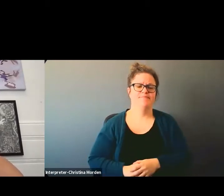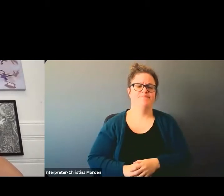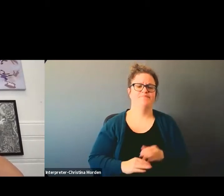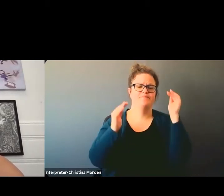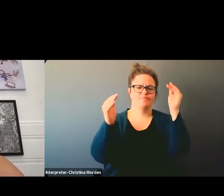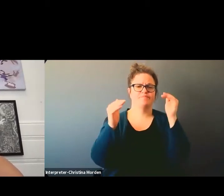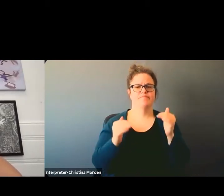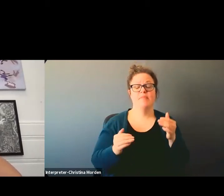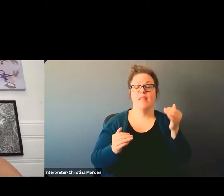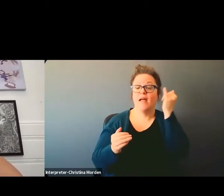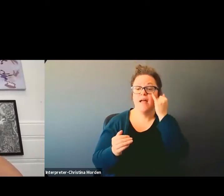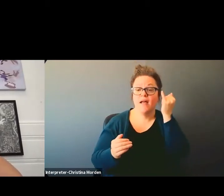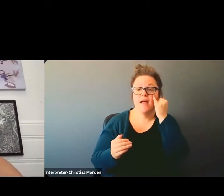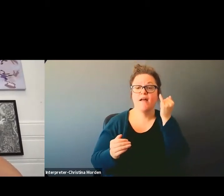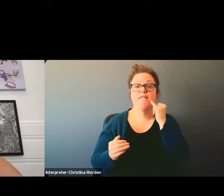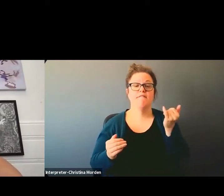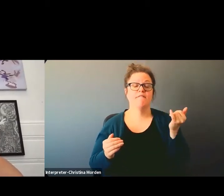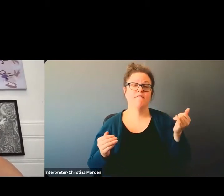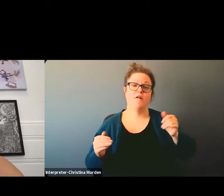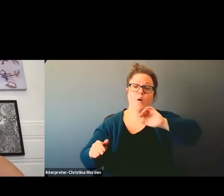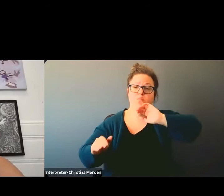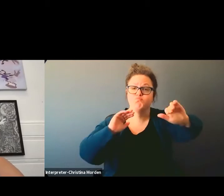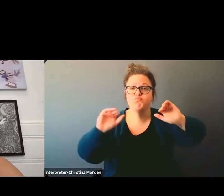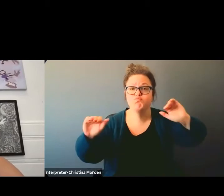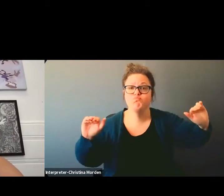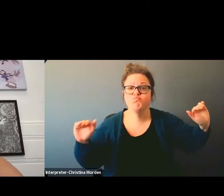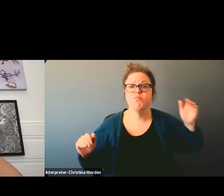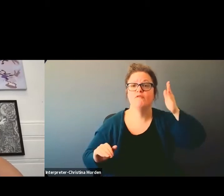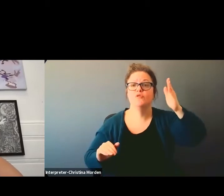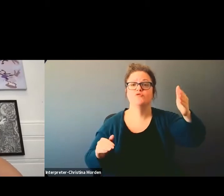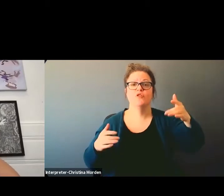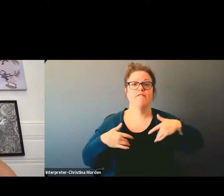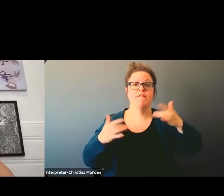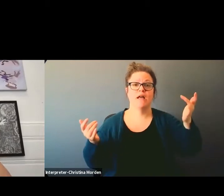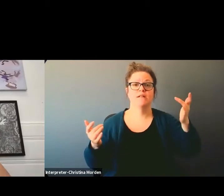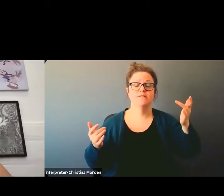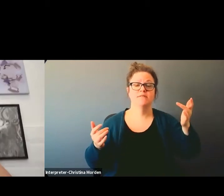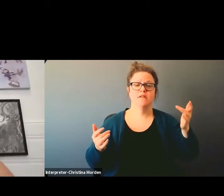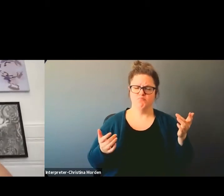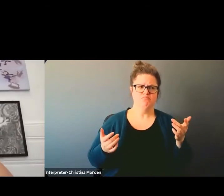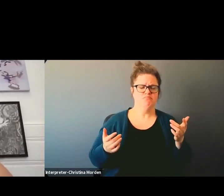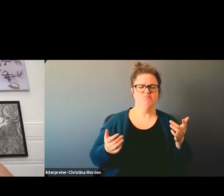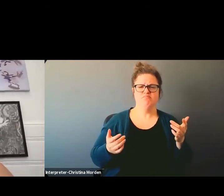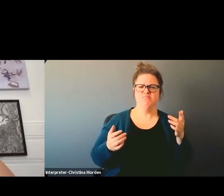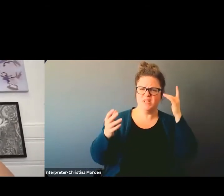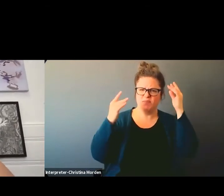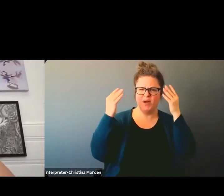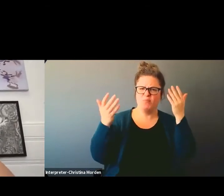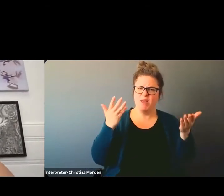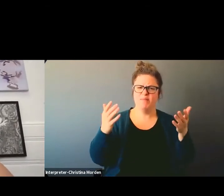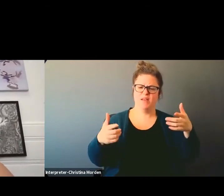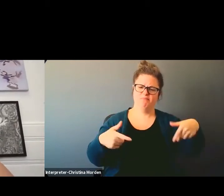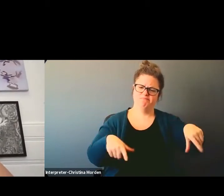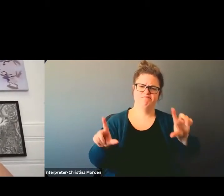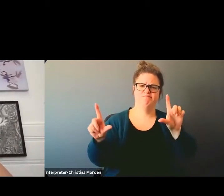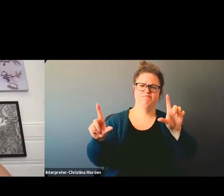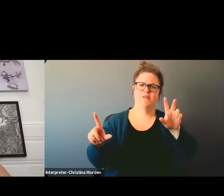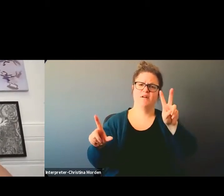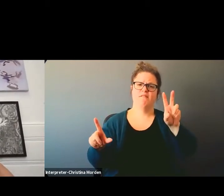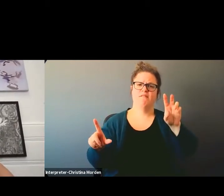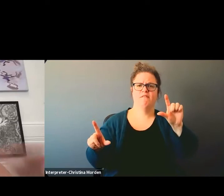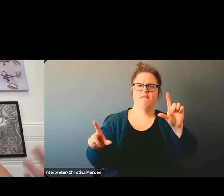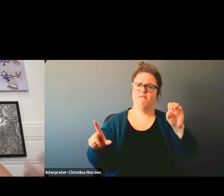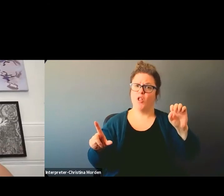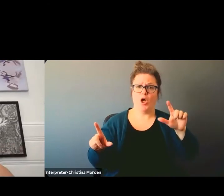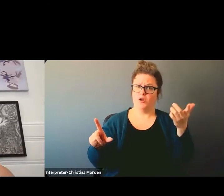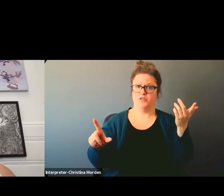out an announcement or a call about upcoming events, consider having the information presented as a vlog, which is basically just a video of